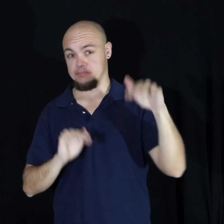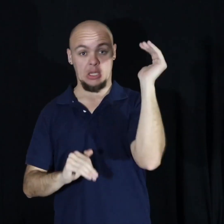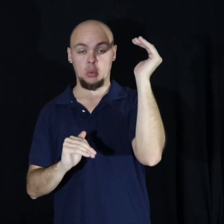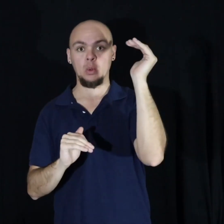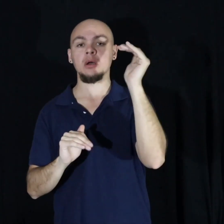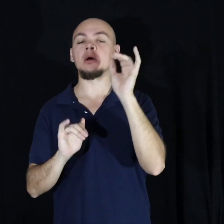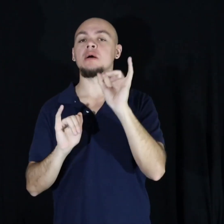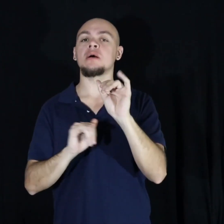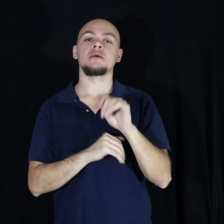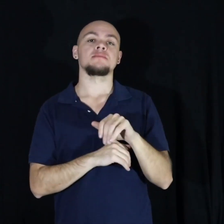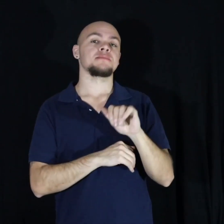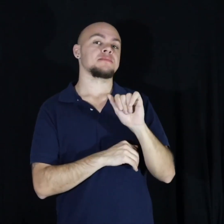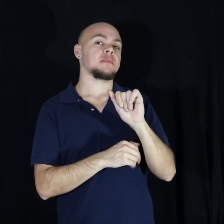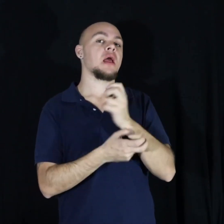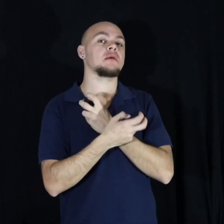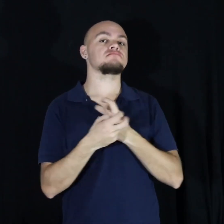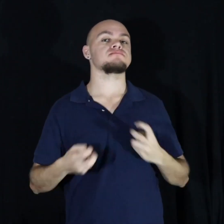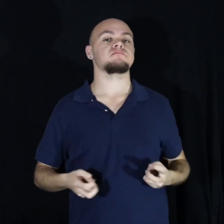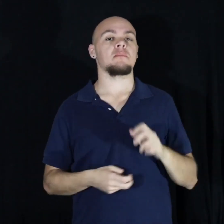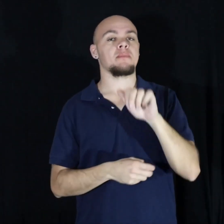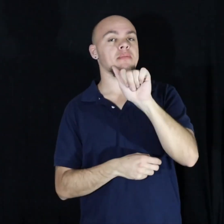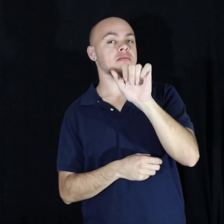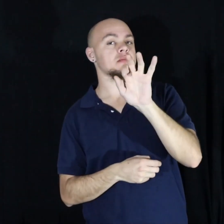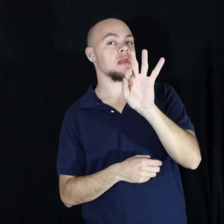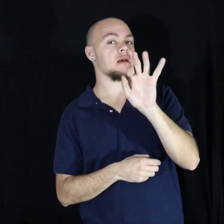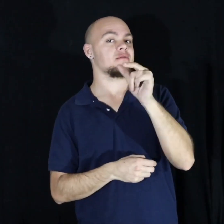Let's take Afghanistan as an example.